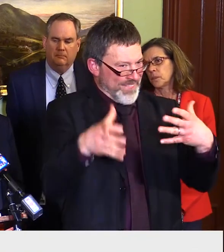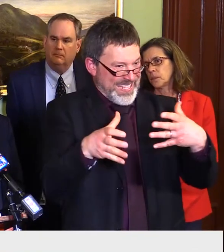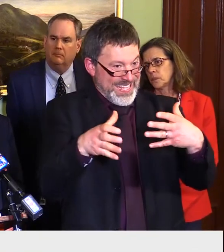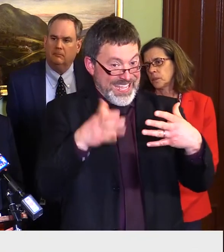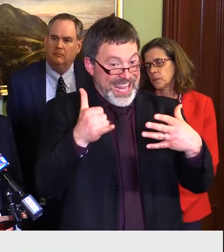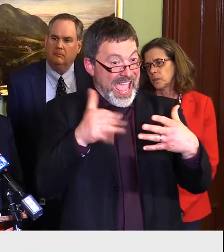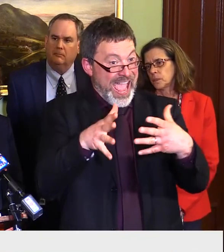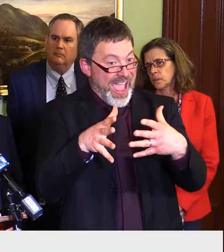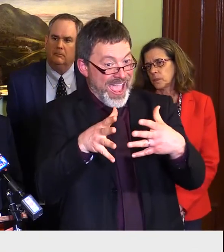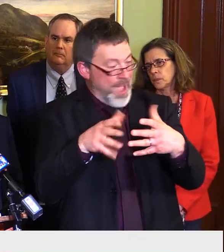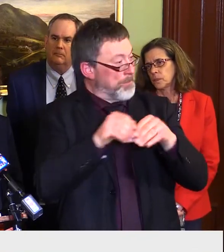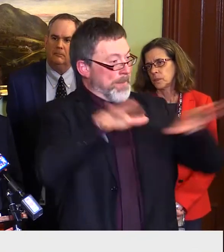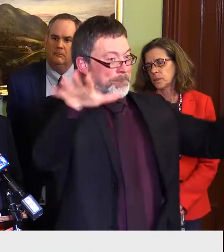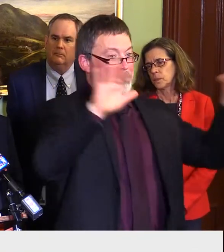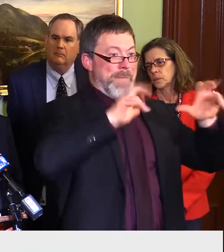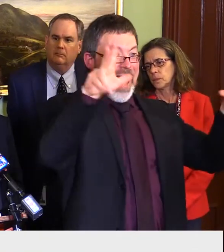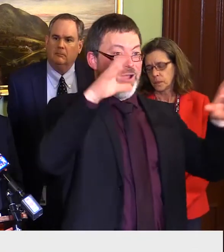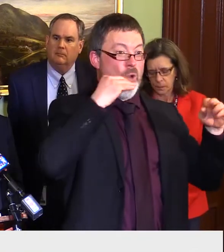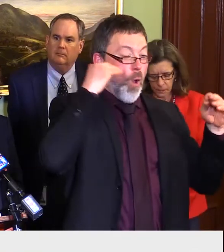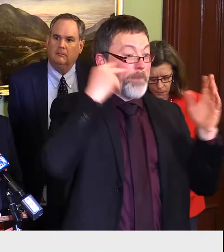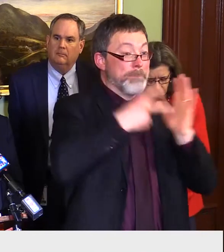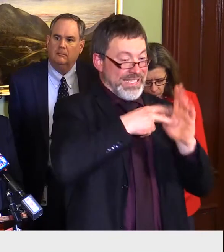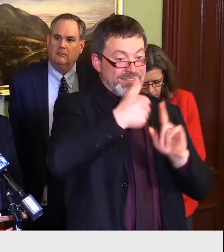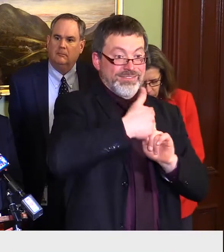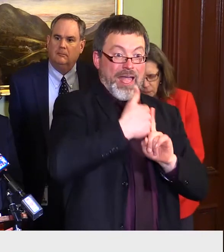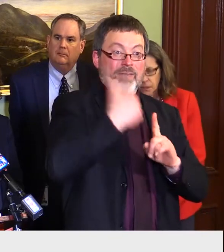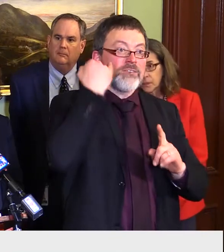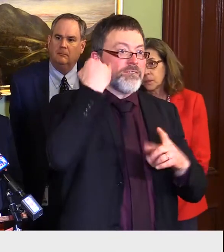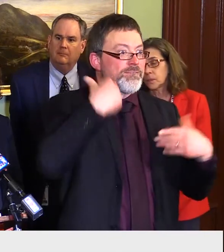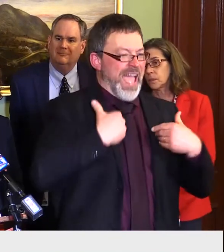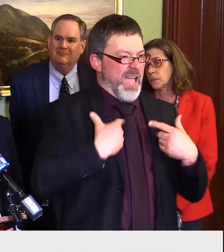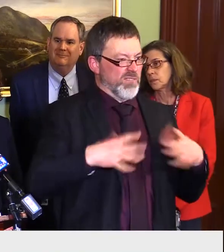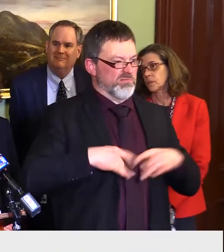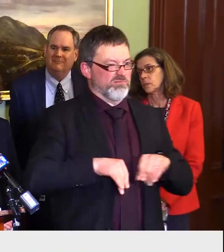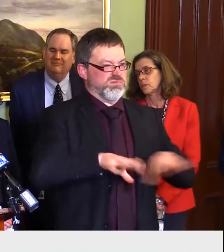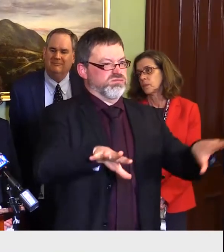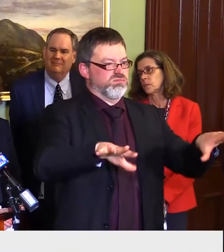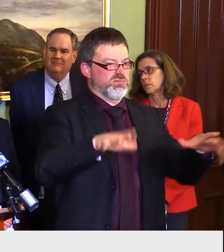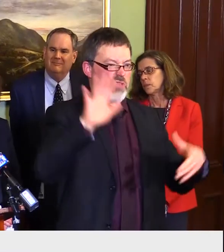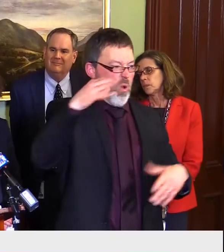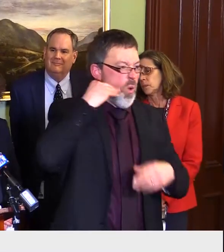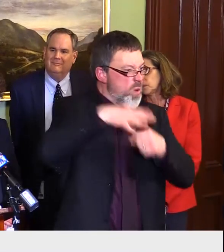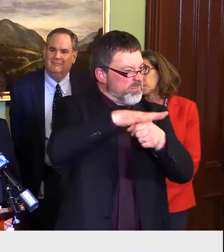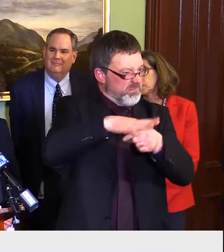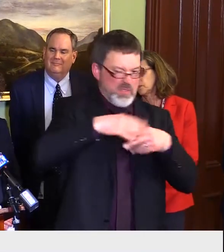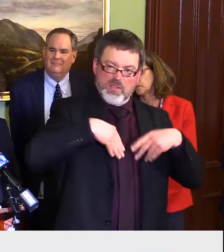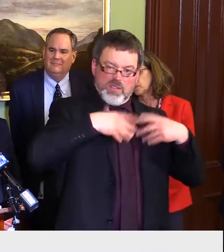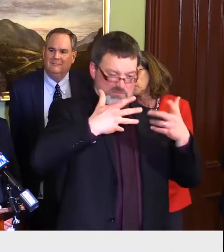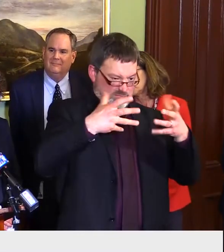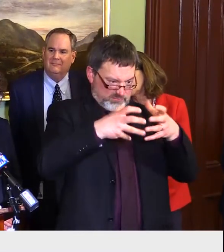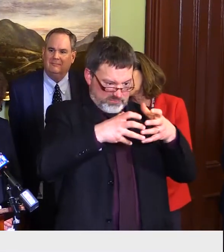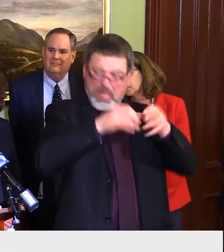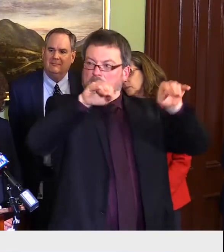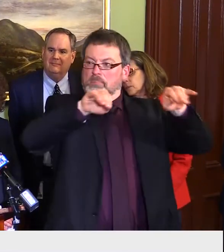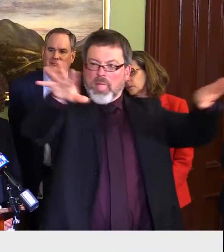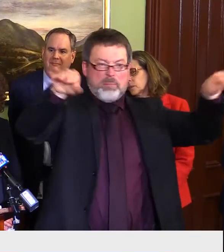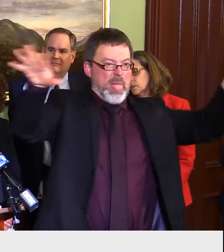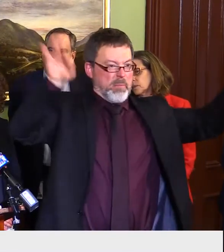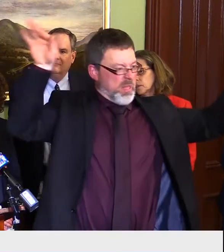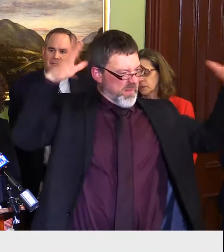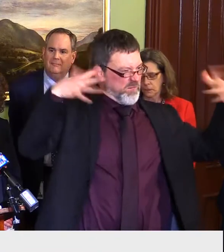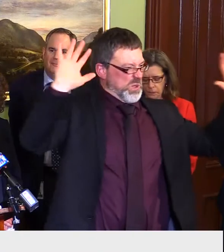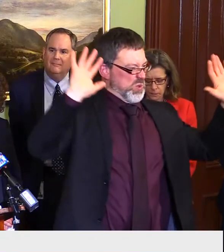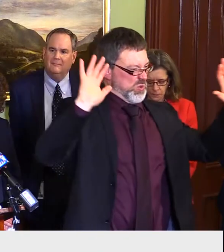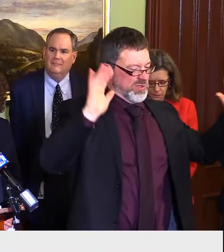would warrant a test. I share your evaluation of their specialness, but they are a unique group in that they